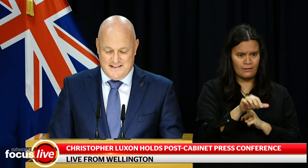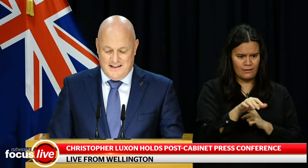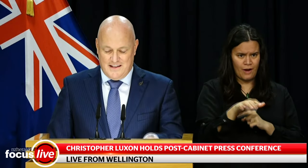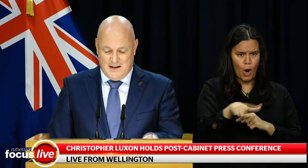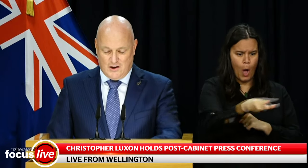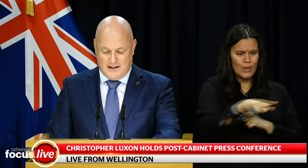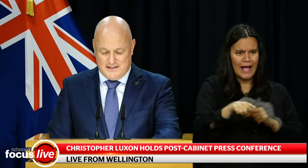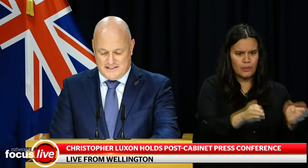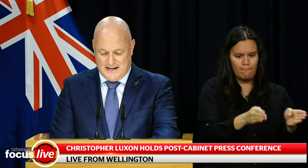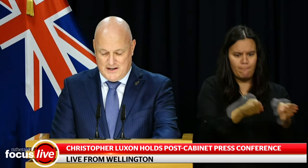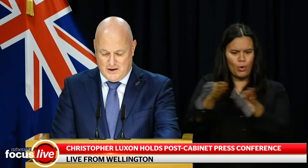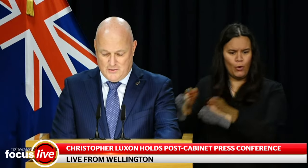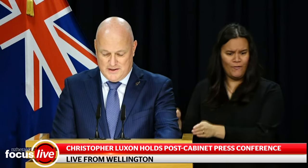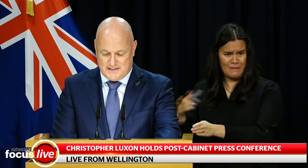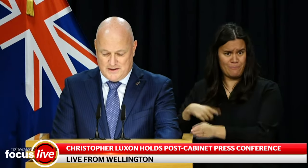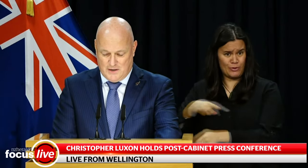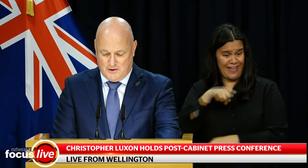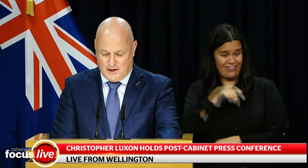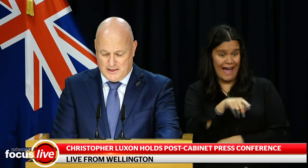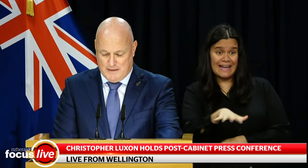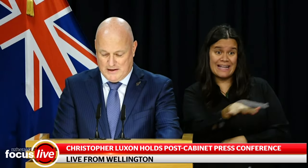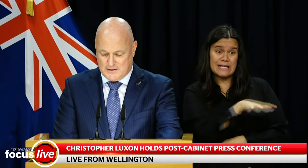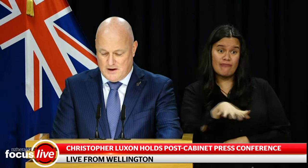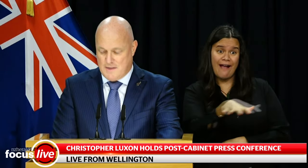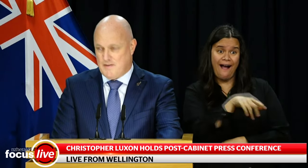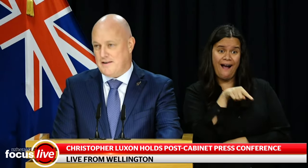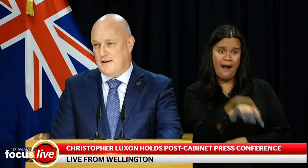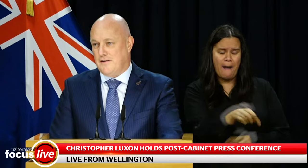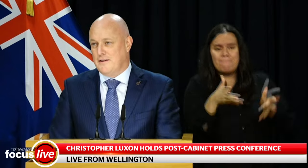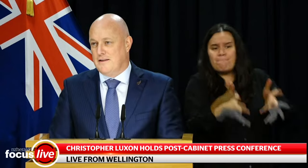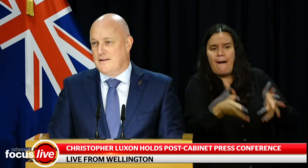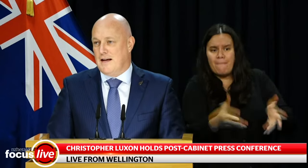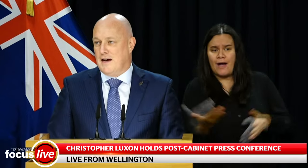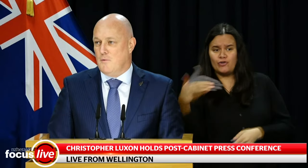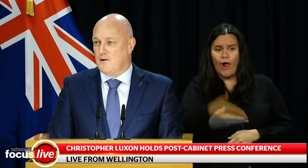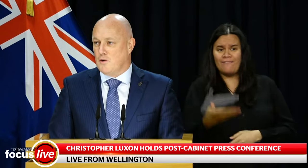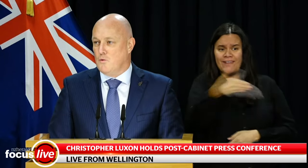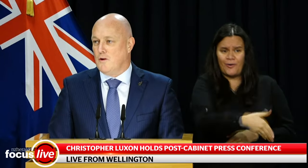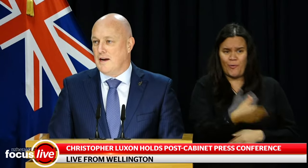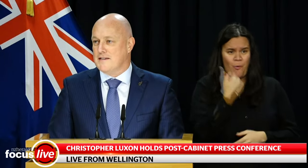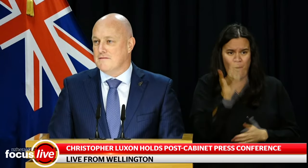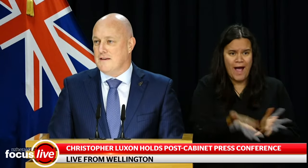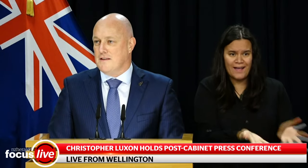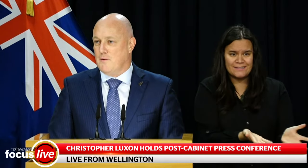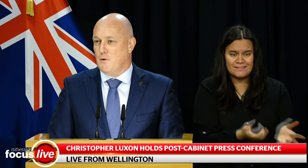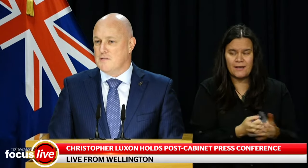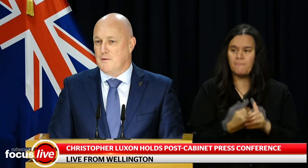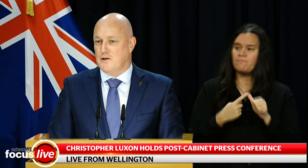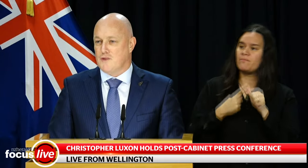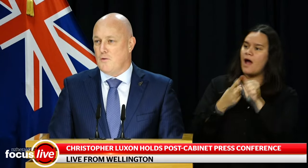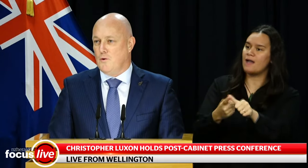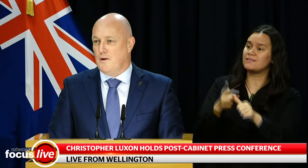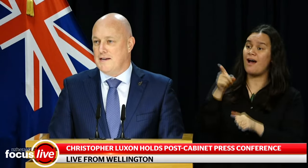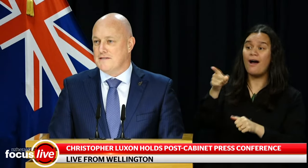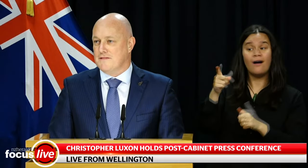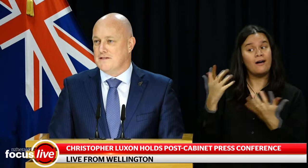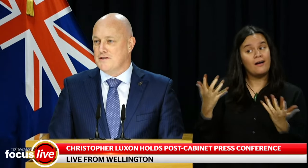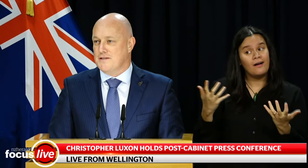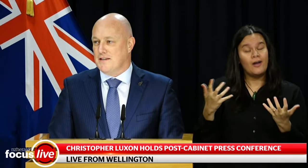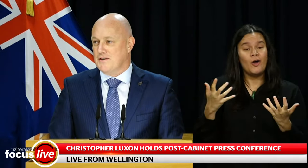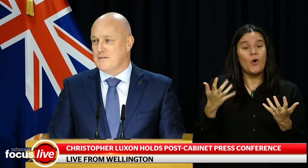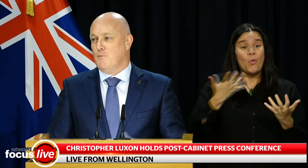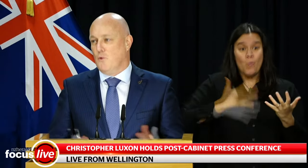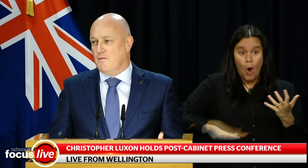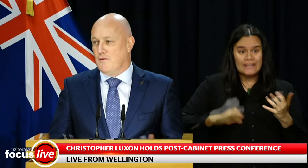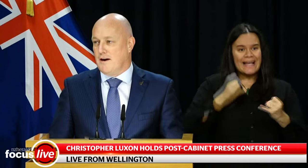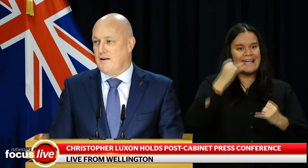dolphin? Yeah, look, I'd just say to you is, you know, we've got to get the balance right, but, you know, we've got a world-class event there. We want to be able to attract world-class events to